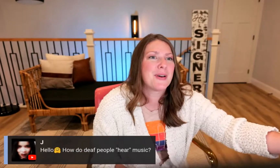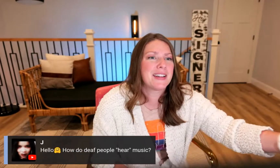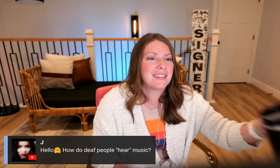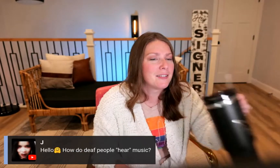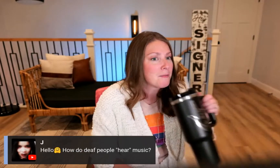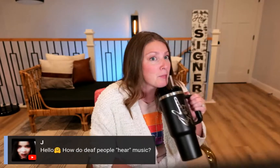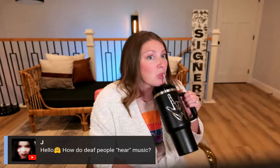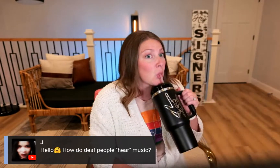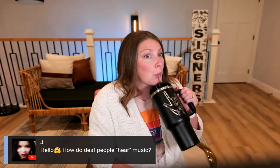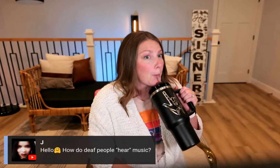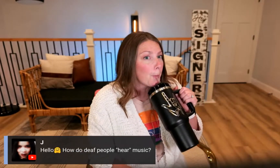one.